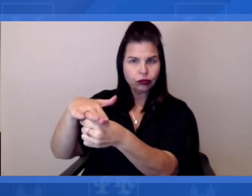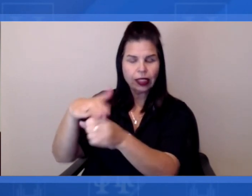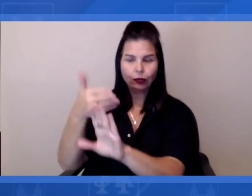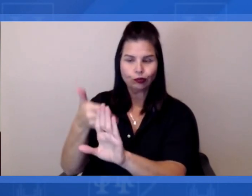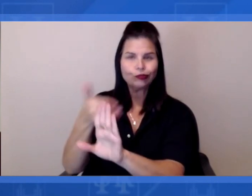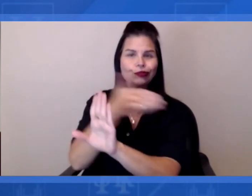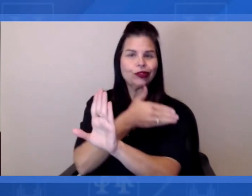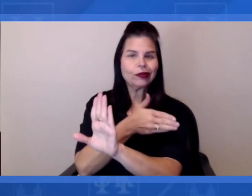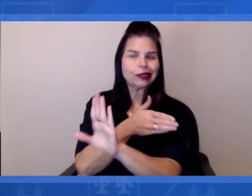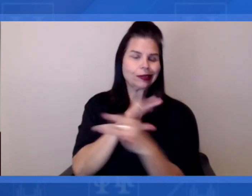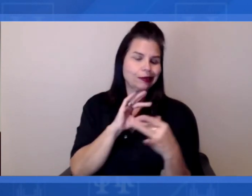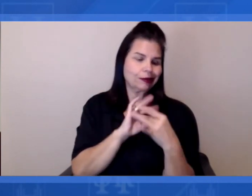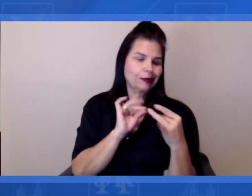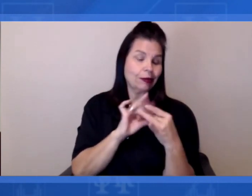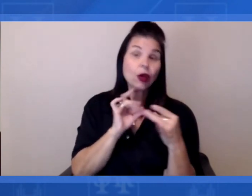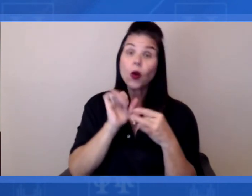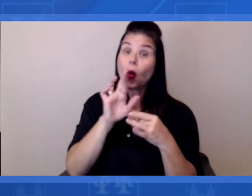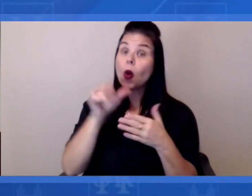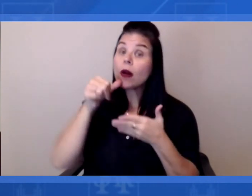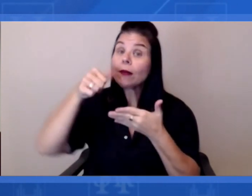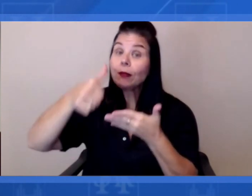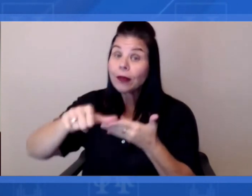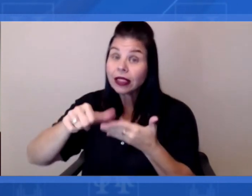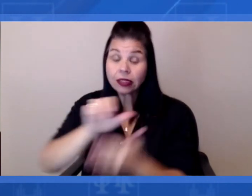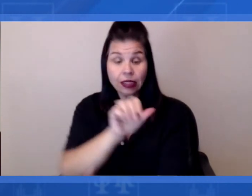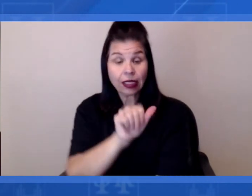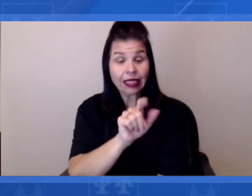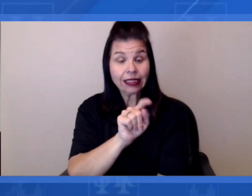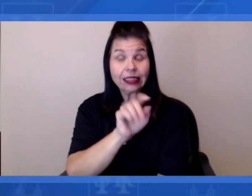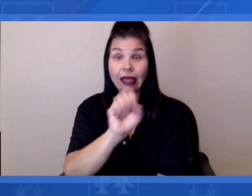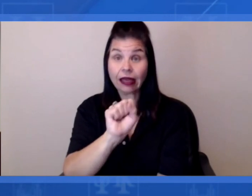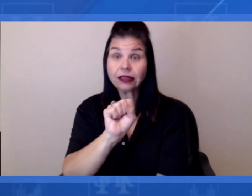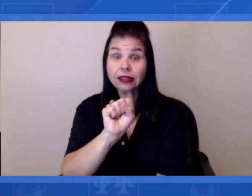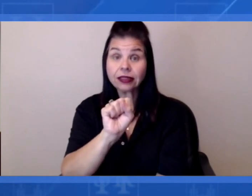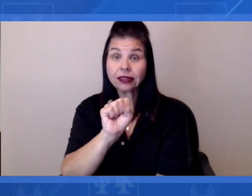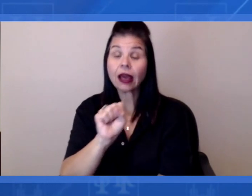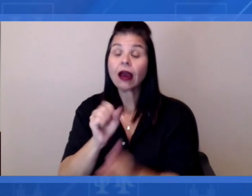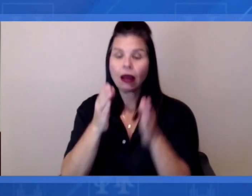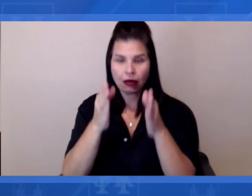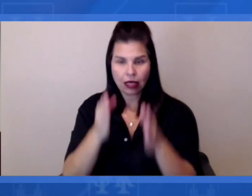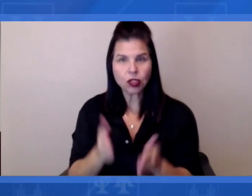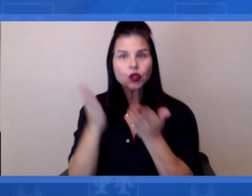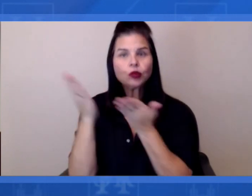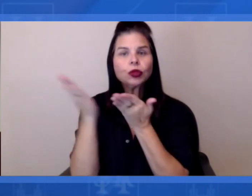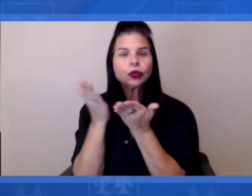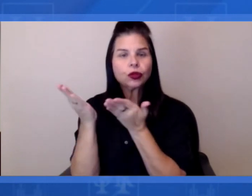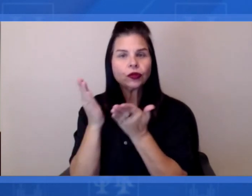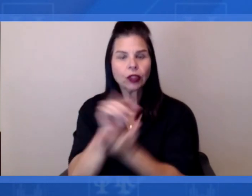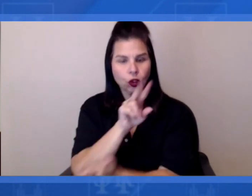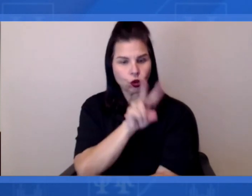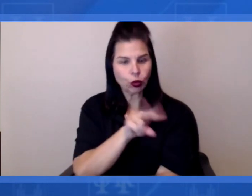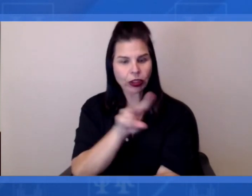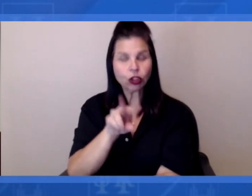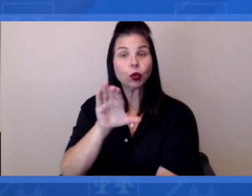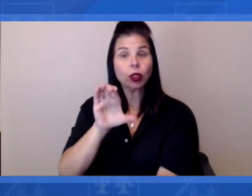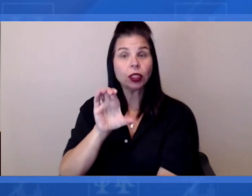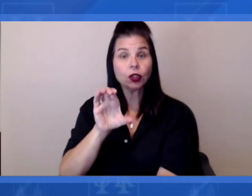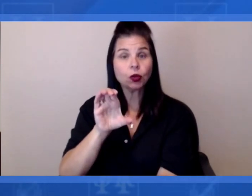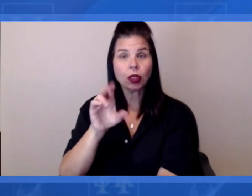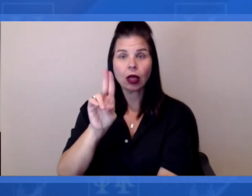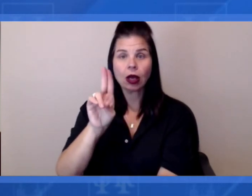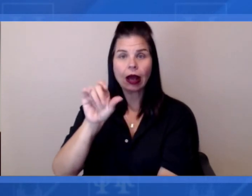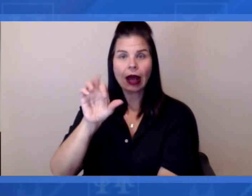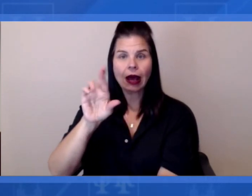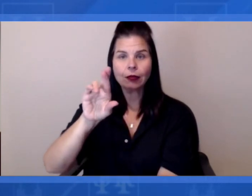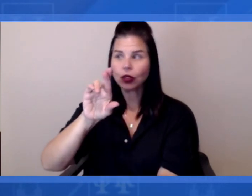noted or mailed to ATS Customer Service, 2200 Upper